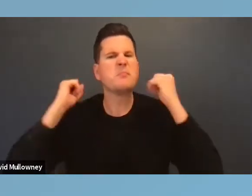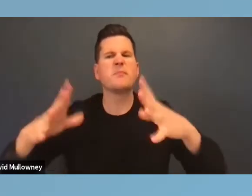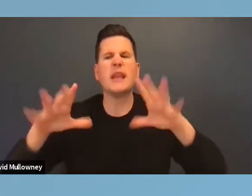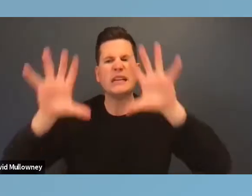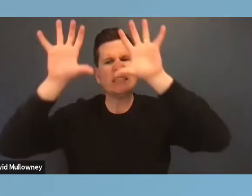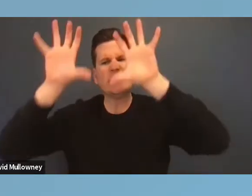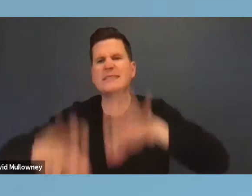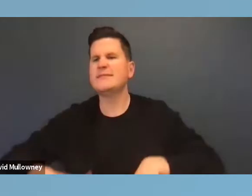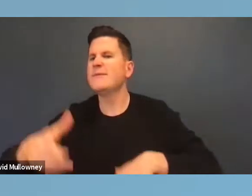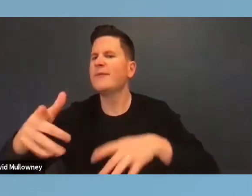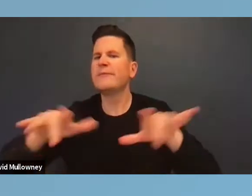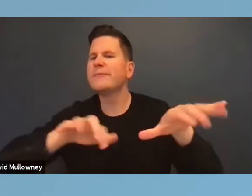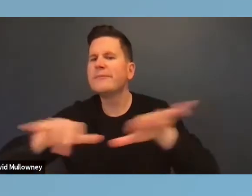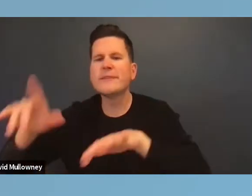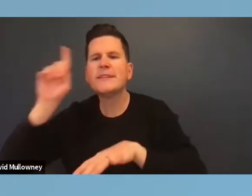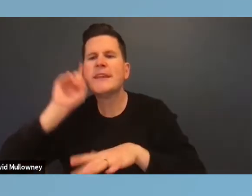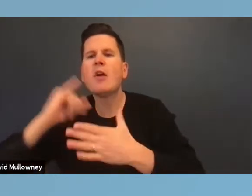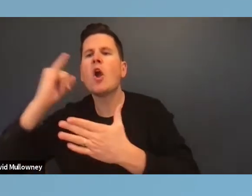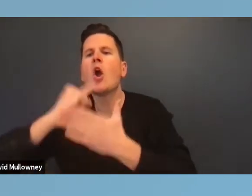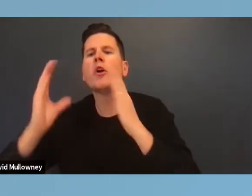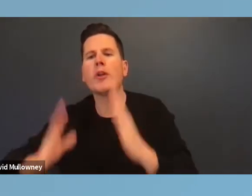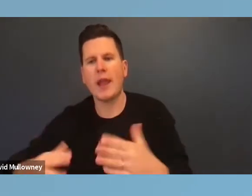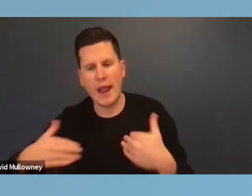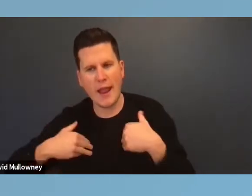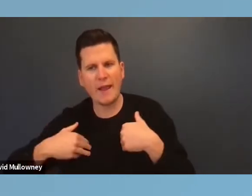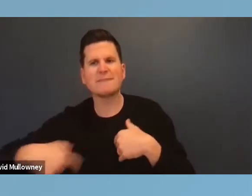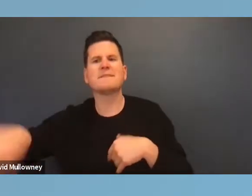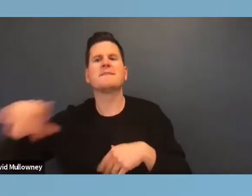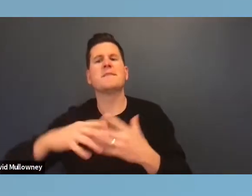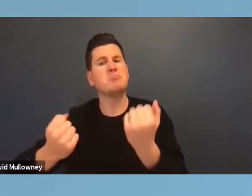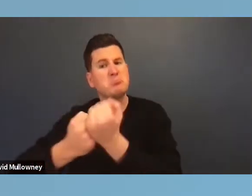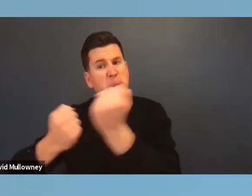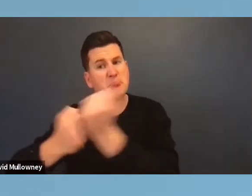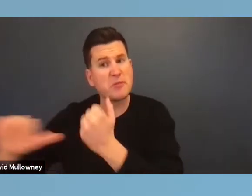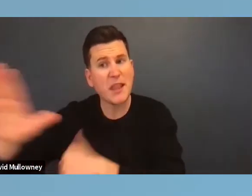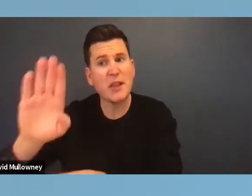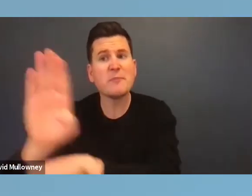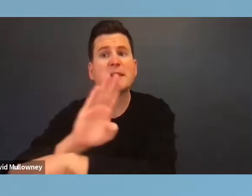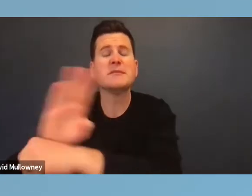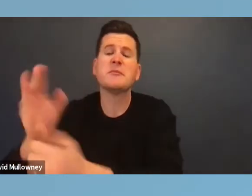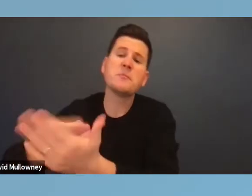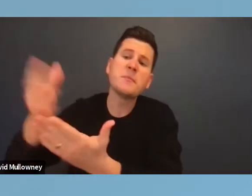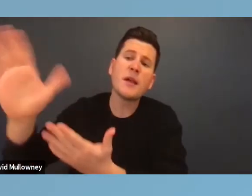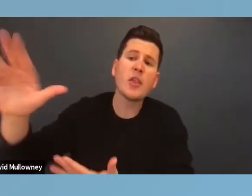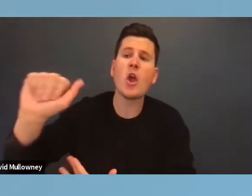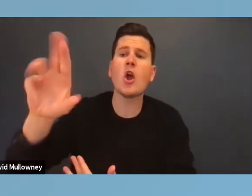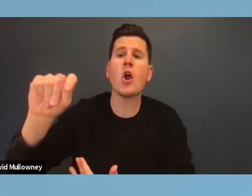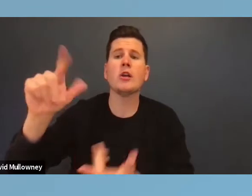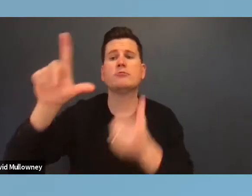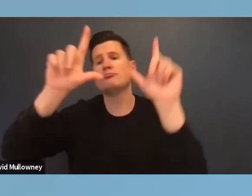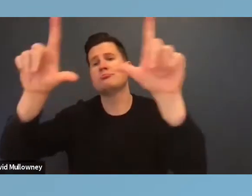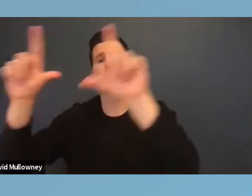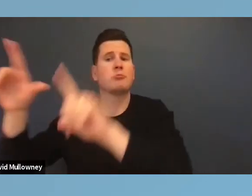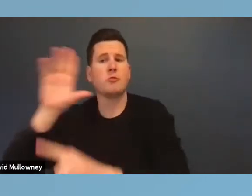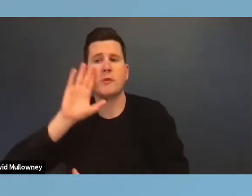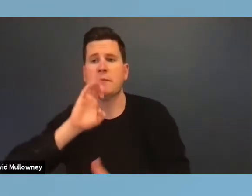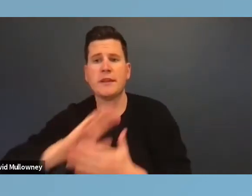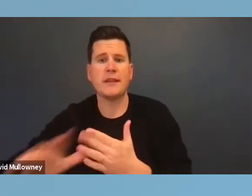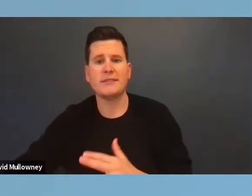drawing deaf culture. We have so many deaf artists, and it's wonderful to support their